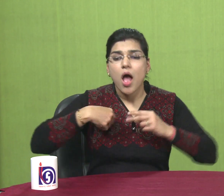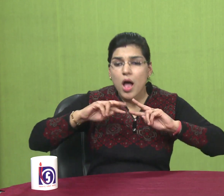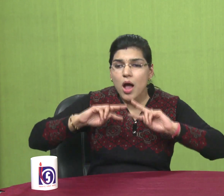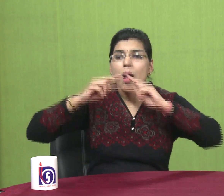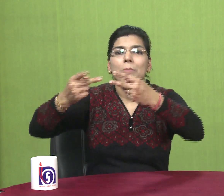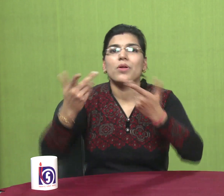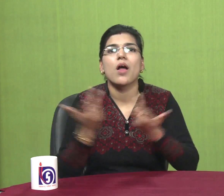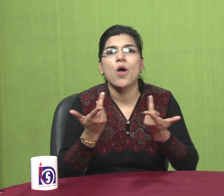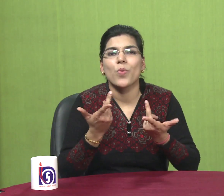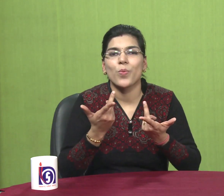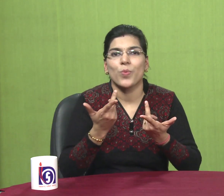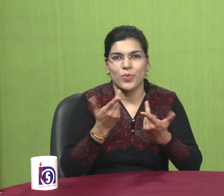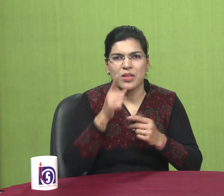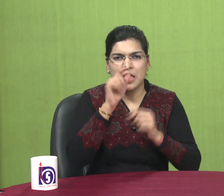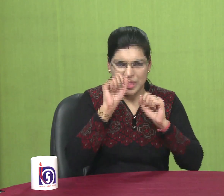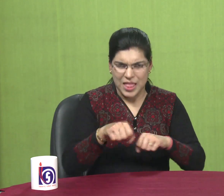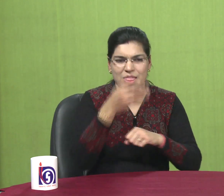there are always mails that have come to you.